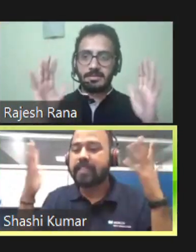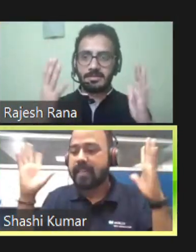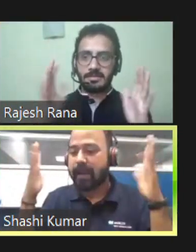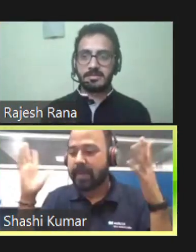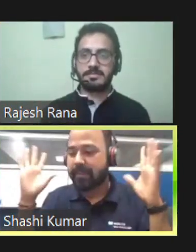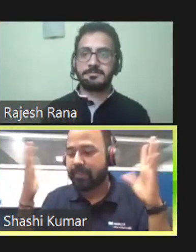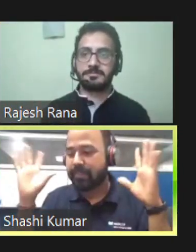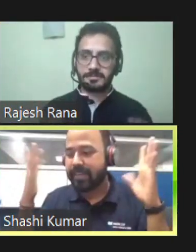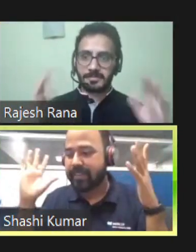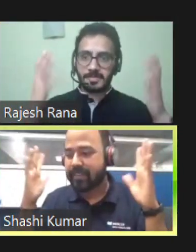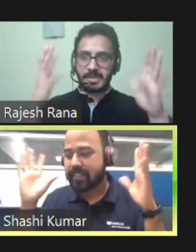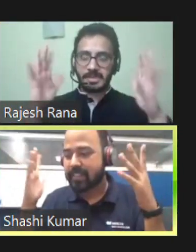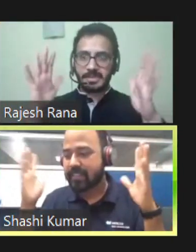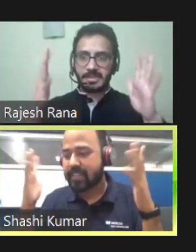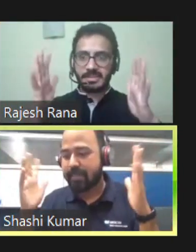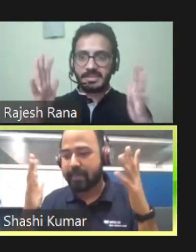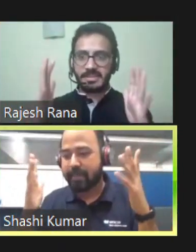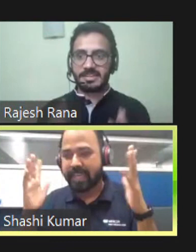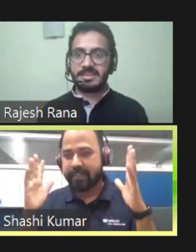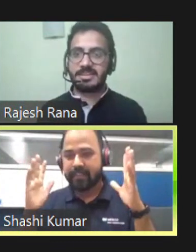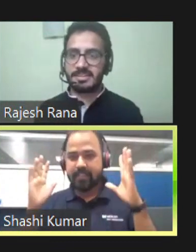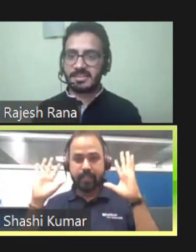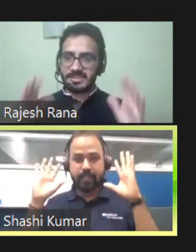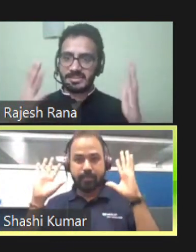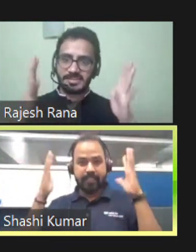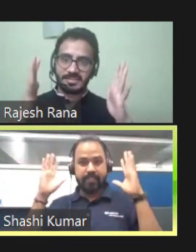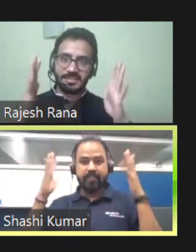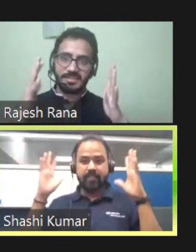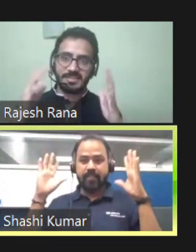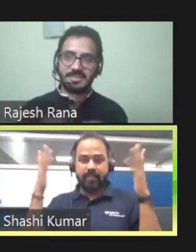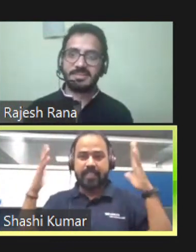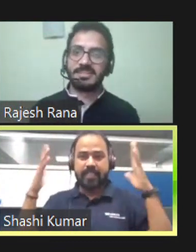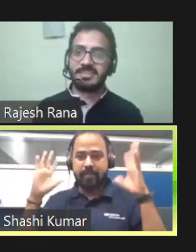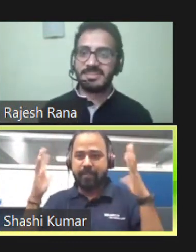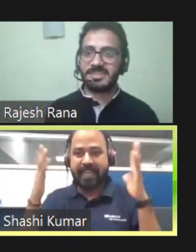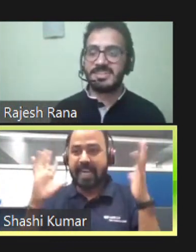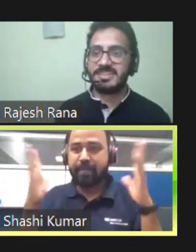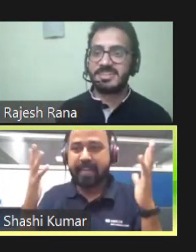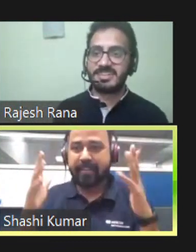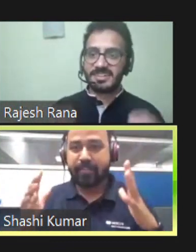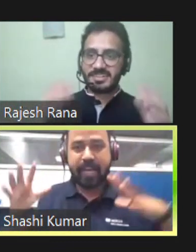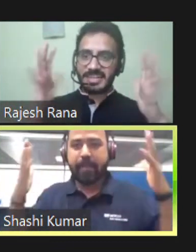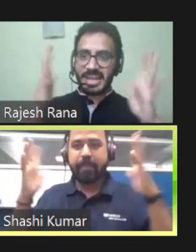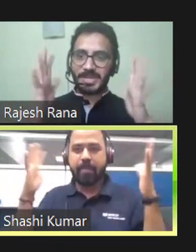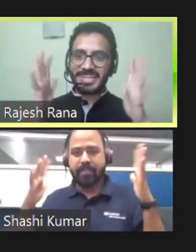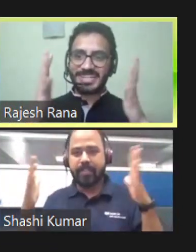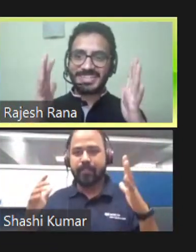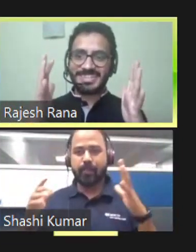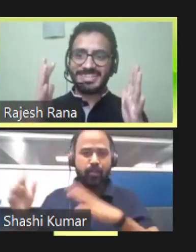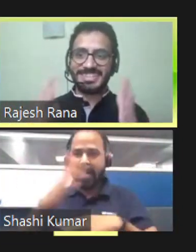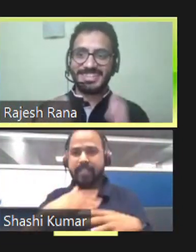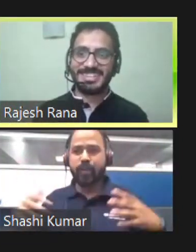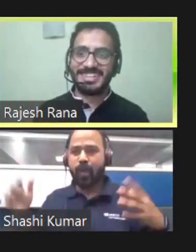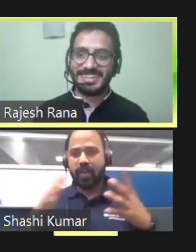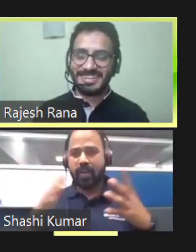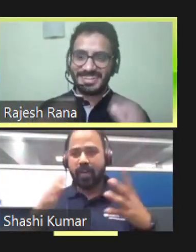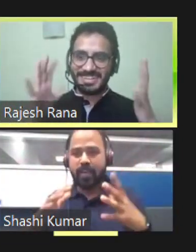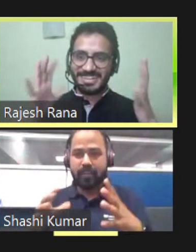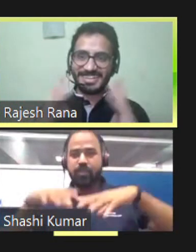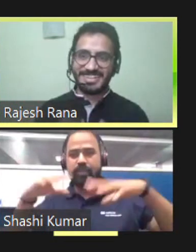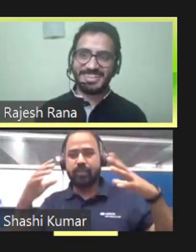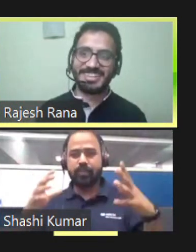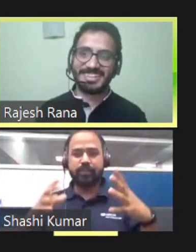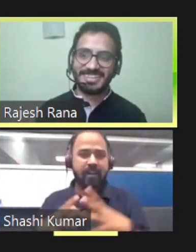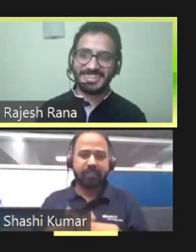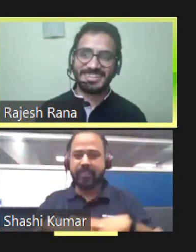this is clapping, right? This is clapping. This means celebrating, clapping. We are happy about it. Clapping. So you guys all are, if you